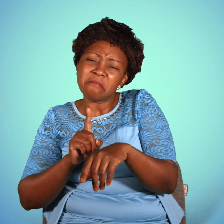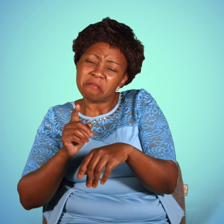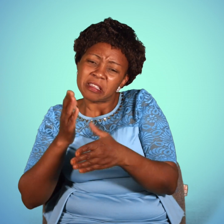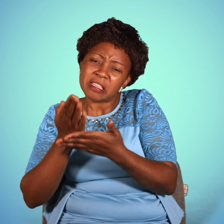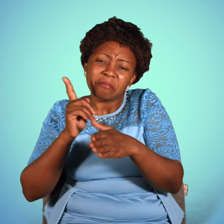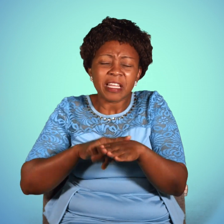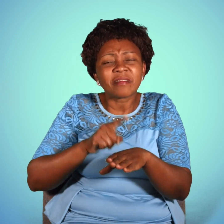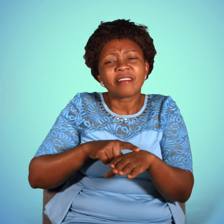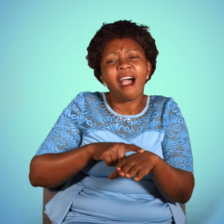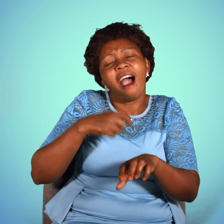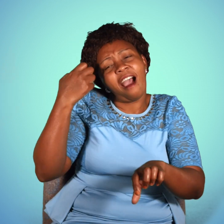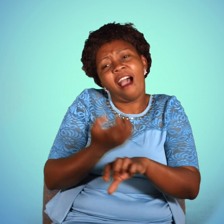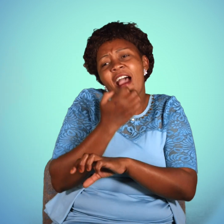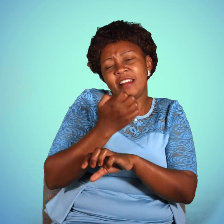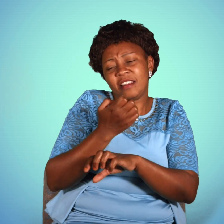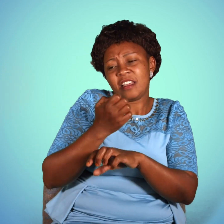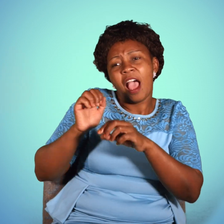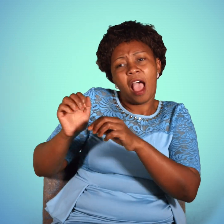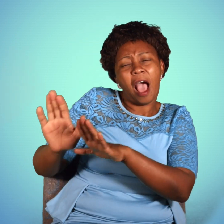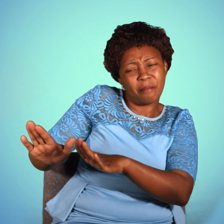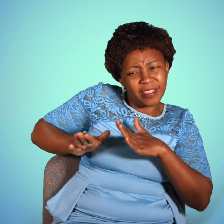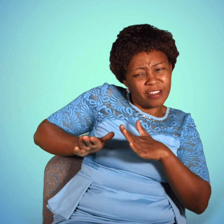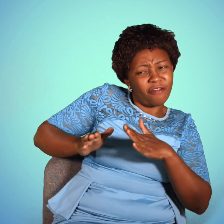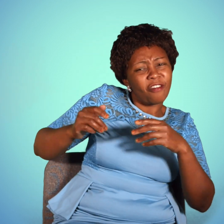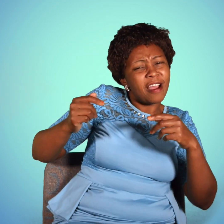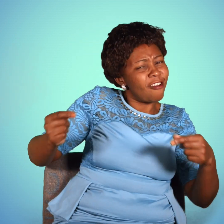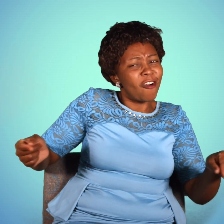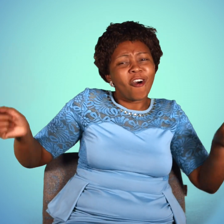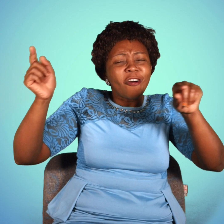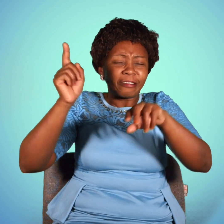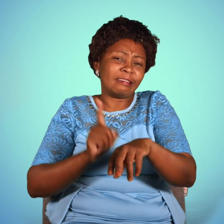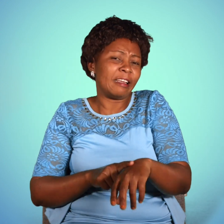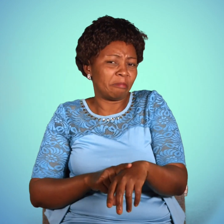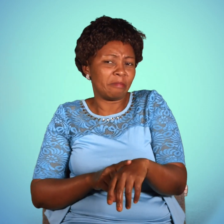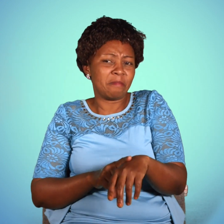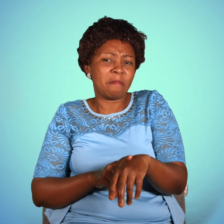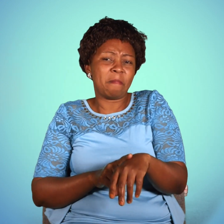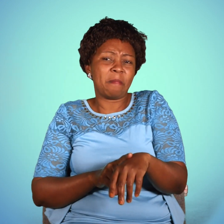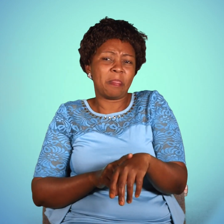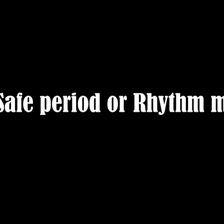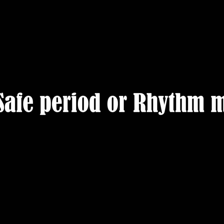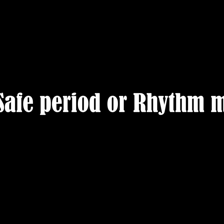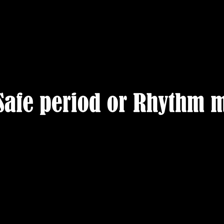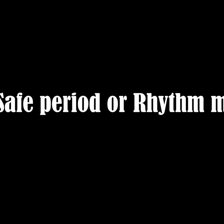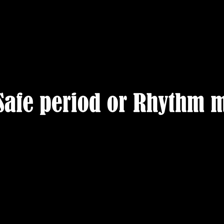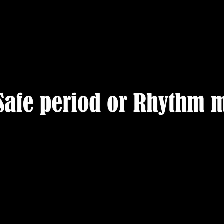sexual intercourse may make it hard to abstain for long periods of time.